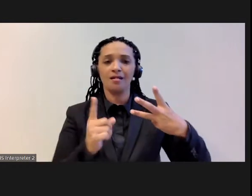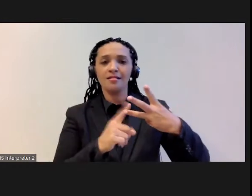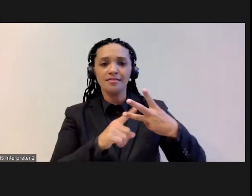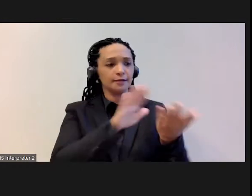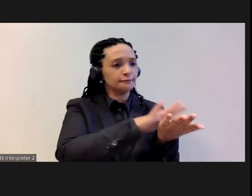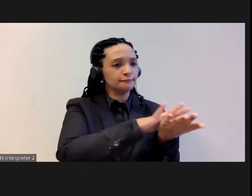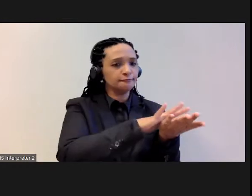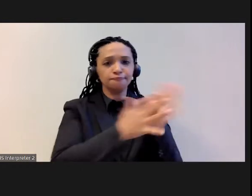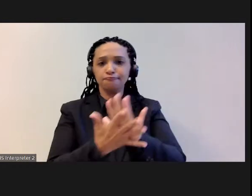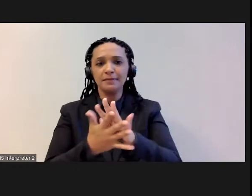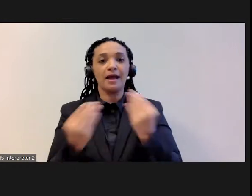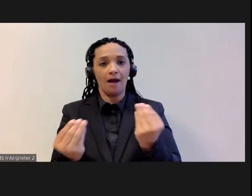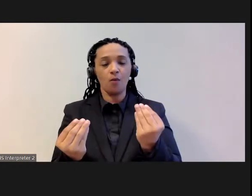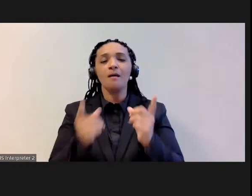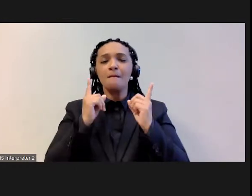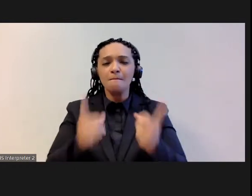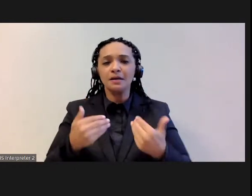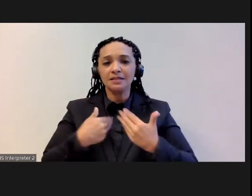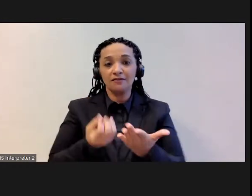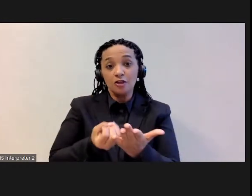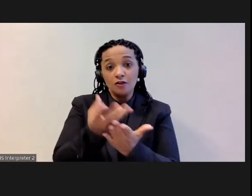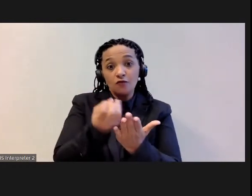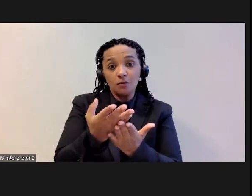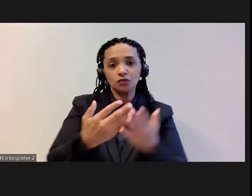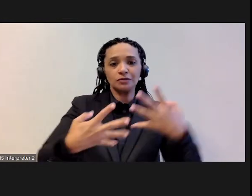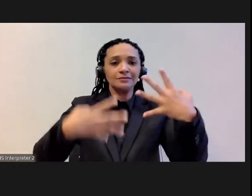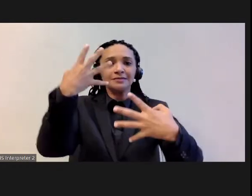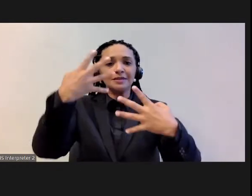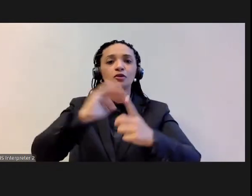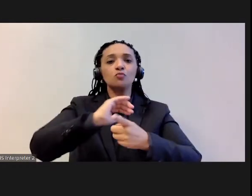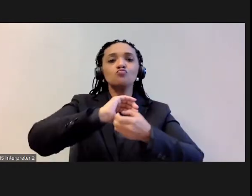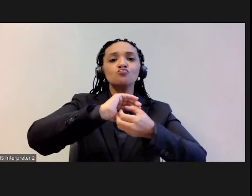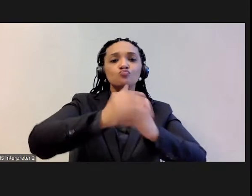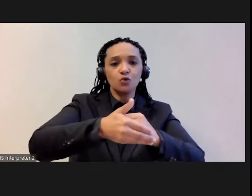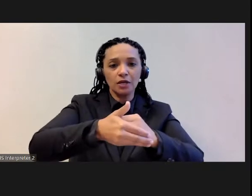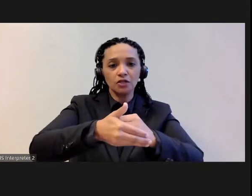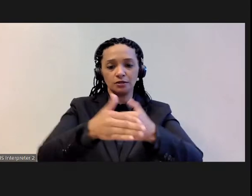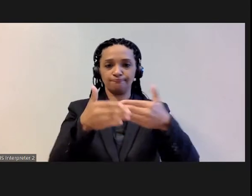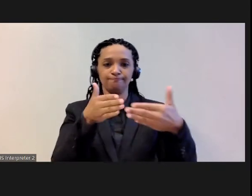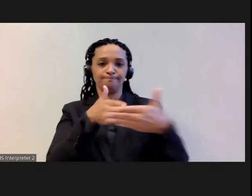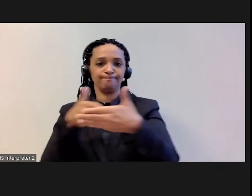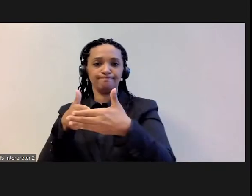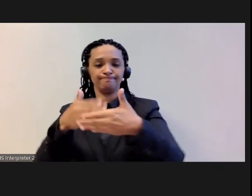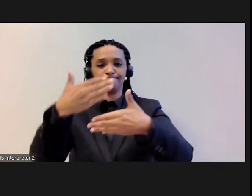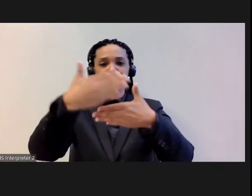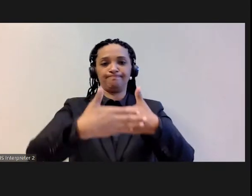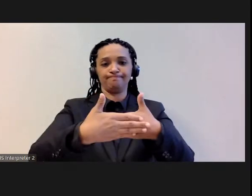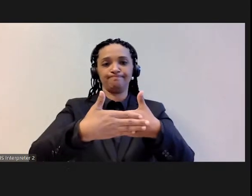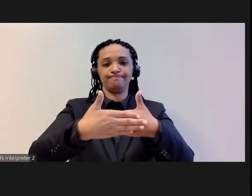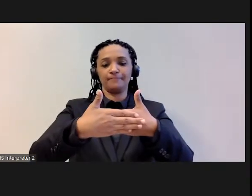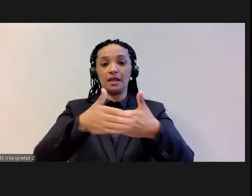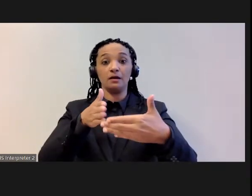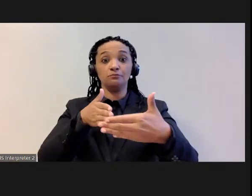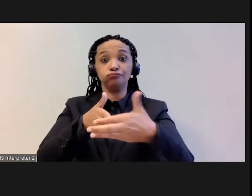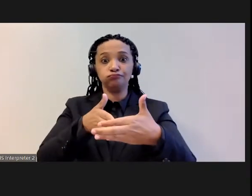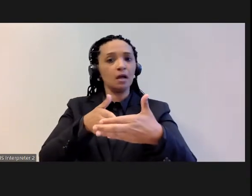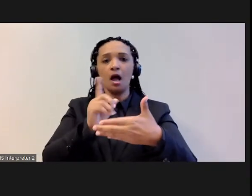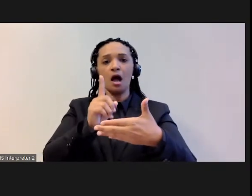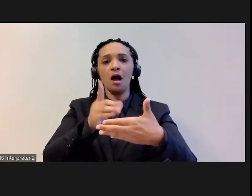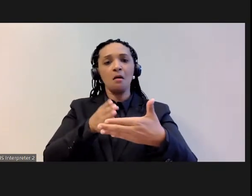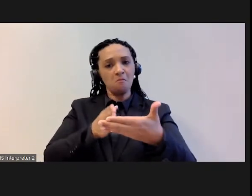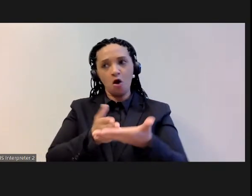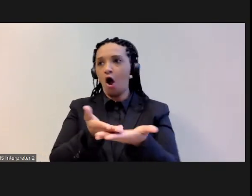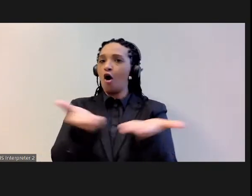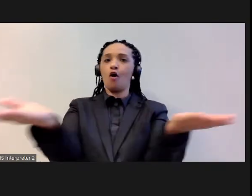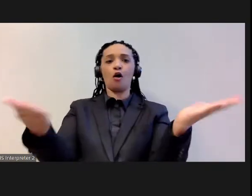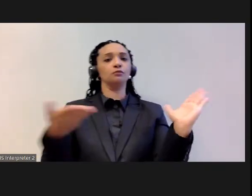of data protection, security, and regulation to be in place so that it's not a free-for-all, but